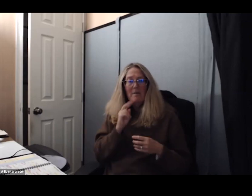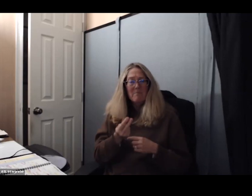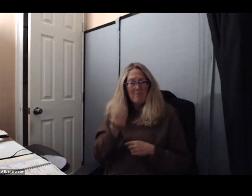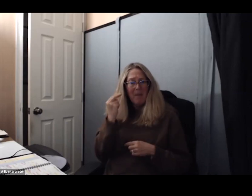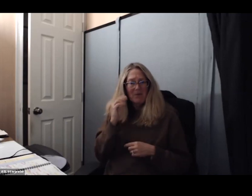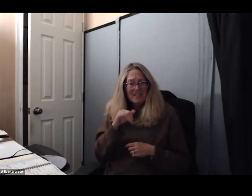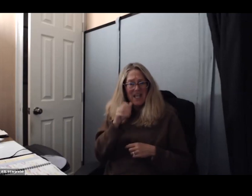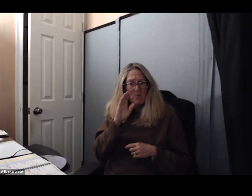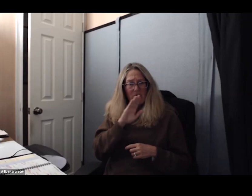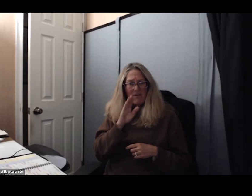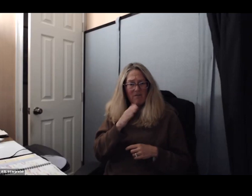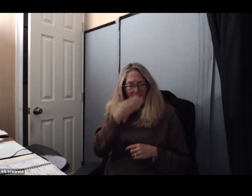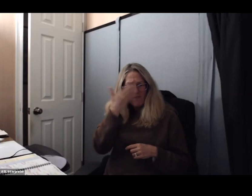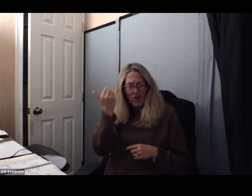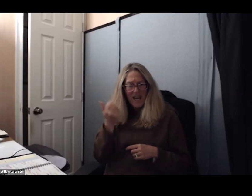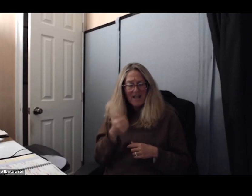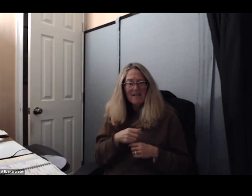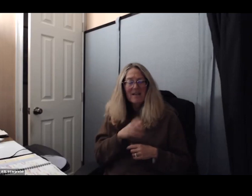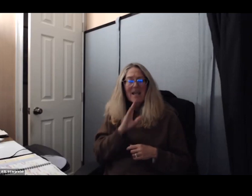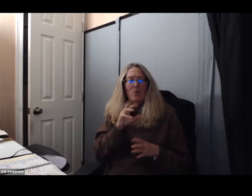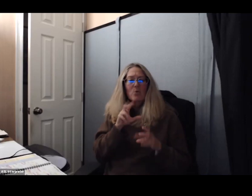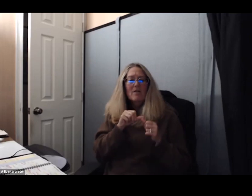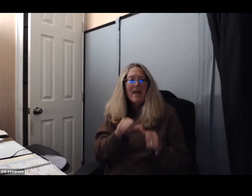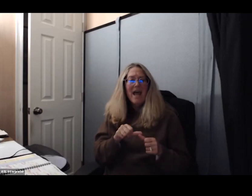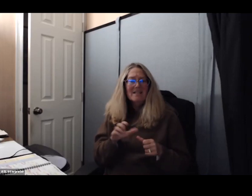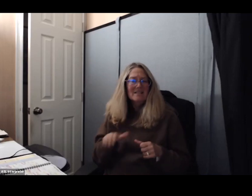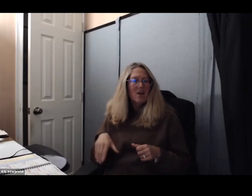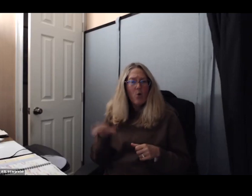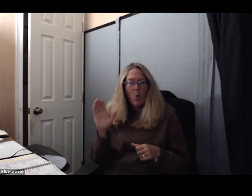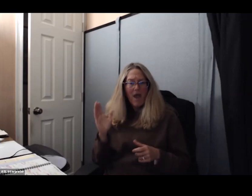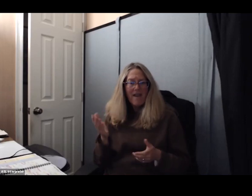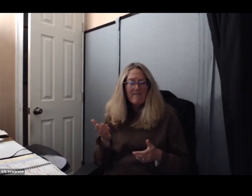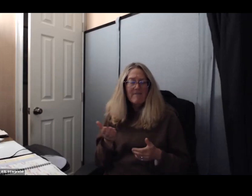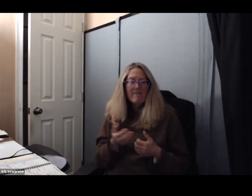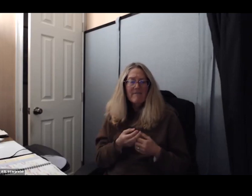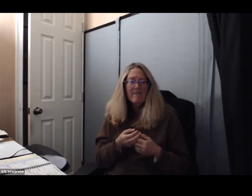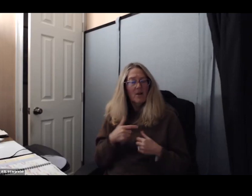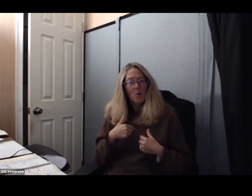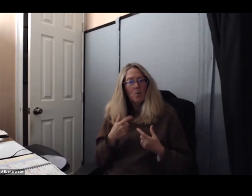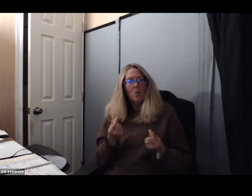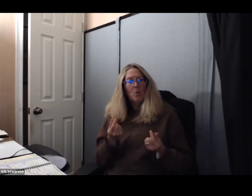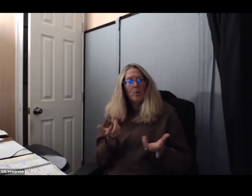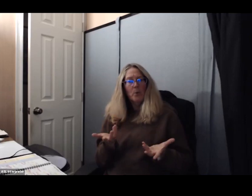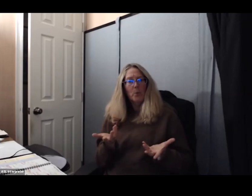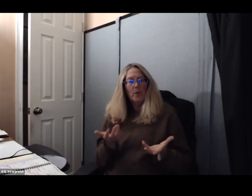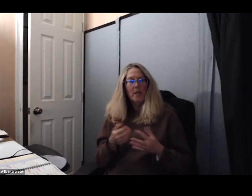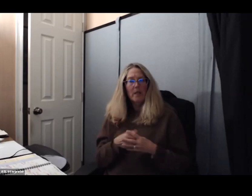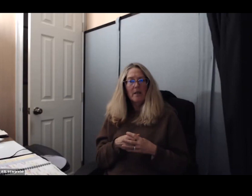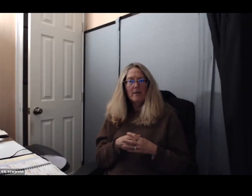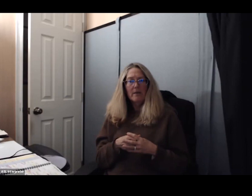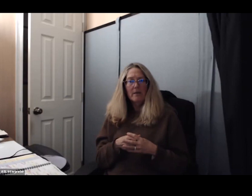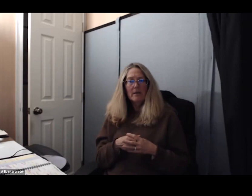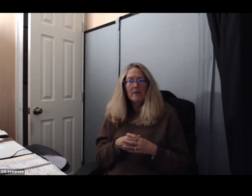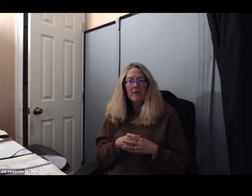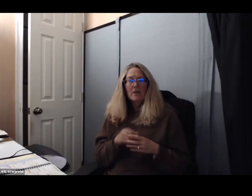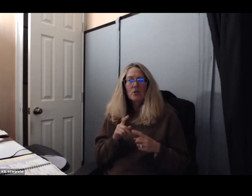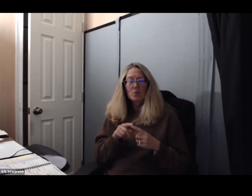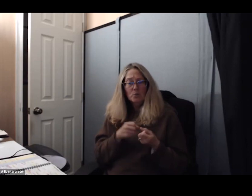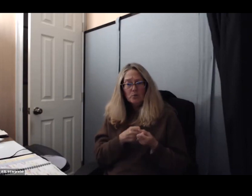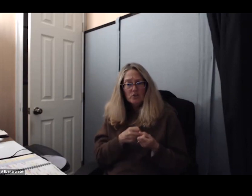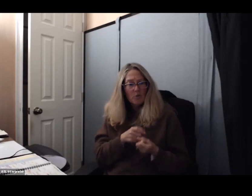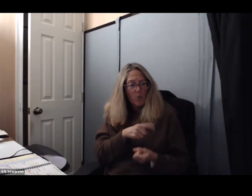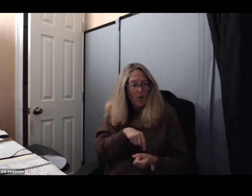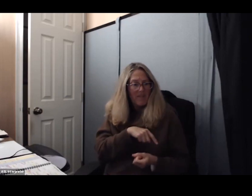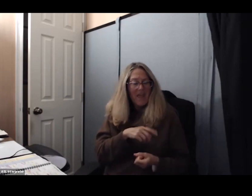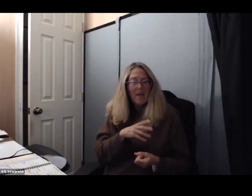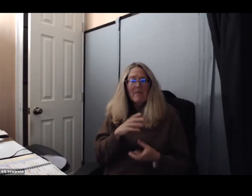remember, and it's going to last them a lifetime. And what are we doing to be there? What are the teachers doing?